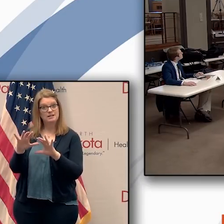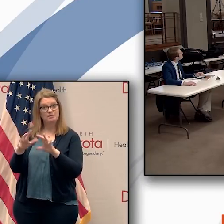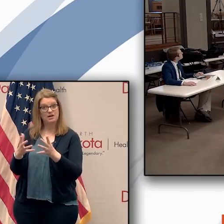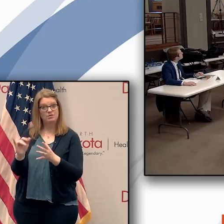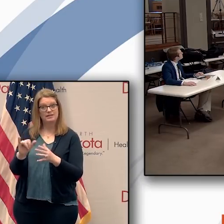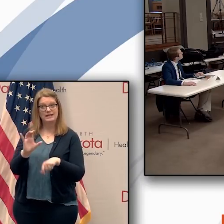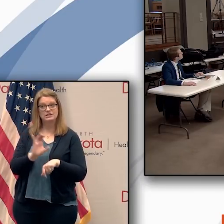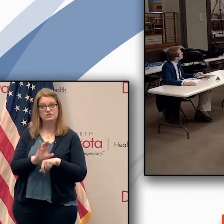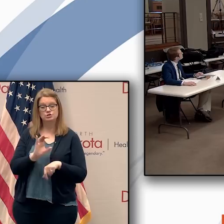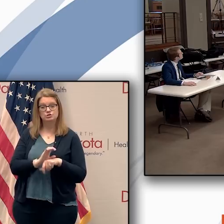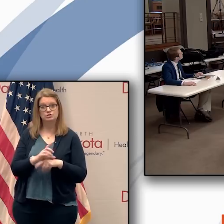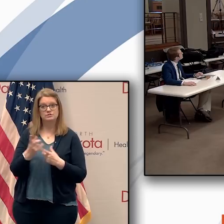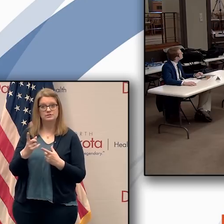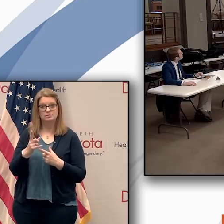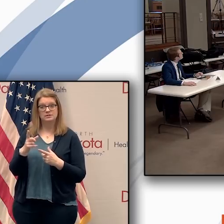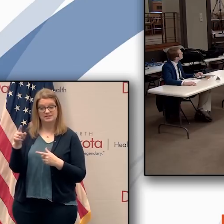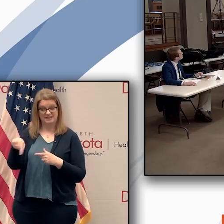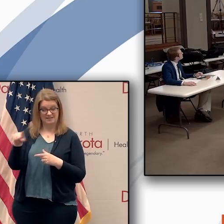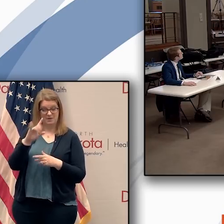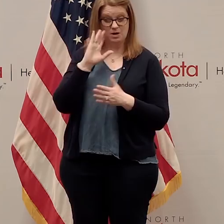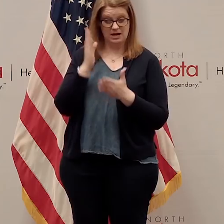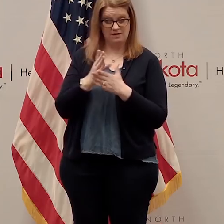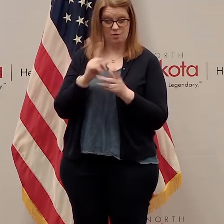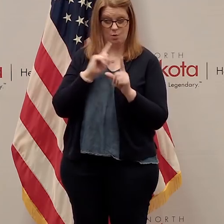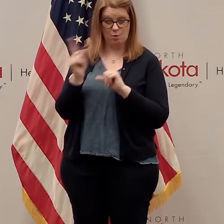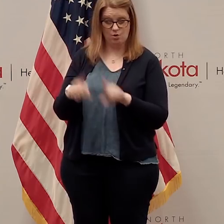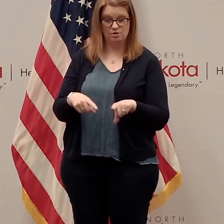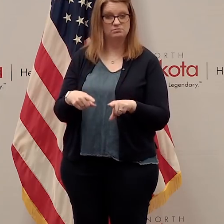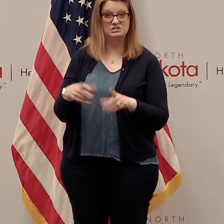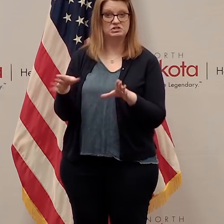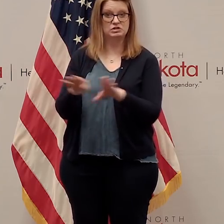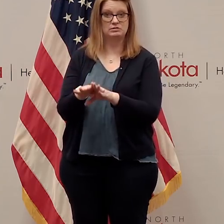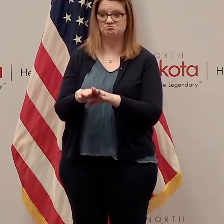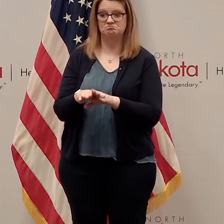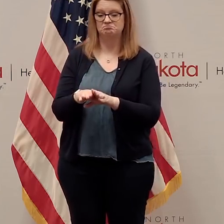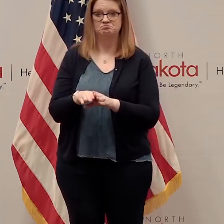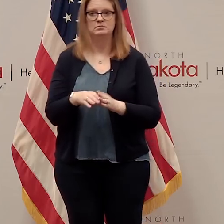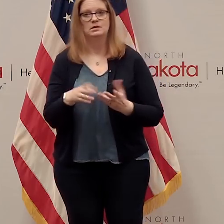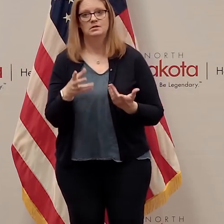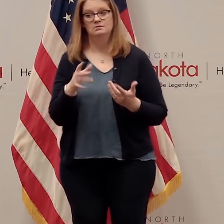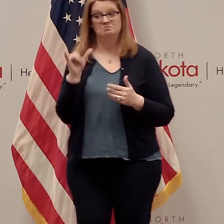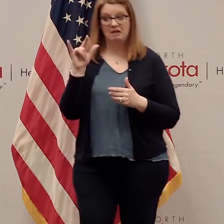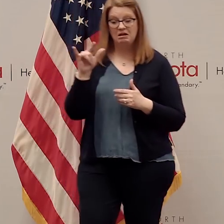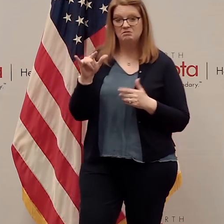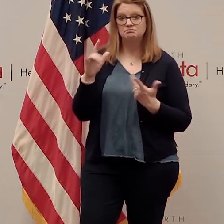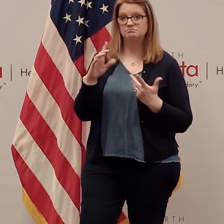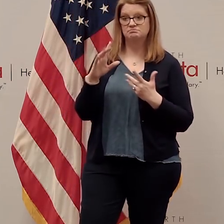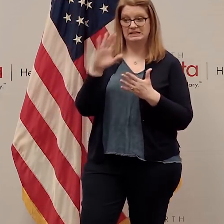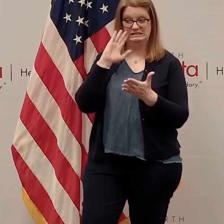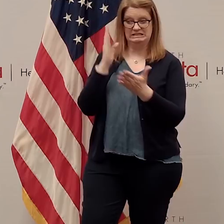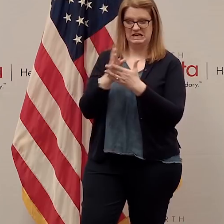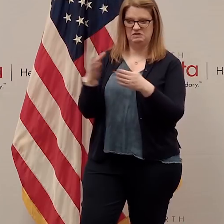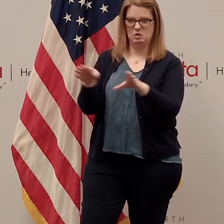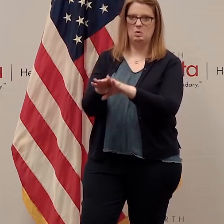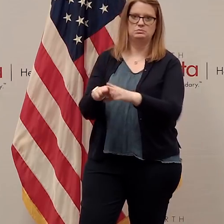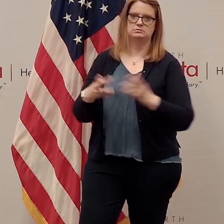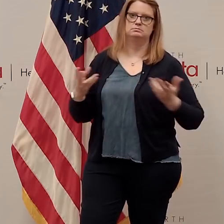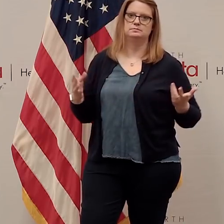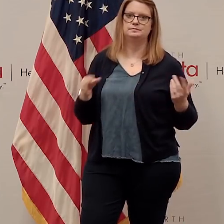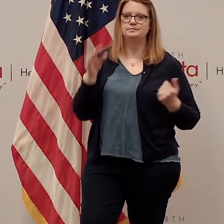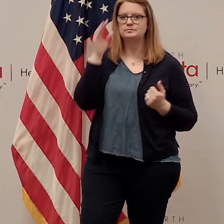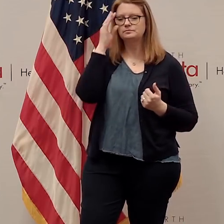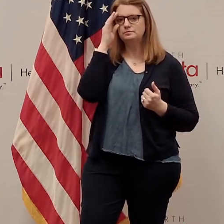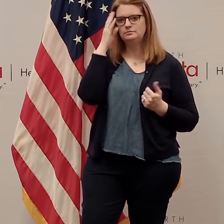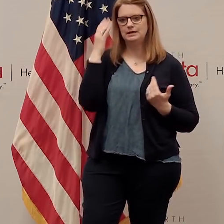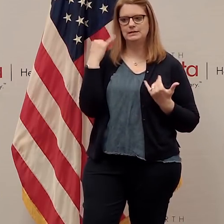churches do, since they were never ordered to shut down? Yeah, airports were never ordered to shut down. Airlines were never ordered to shut down. So they'll, I know